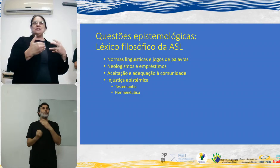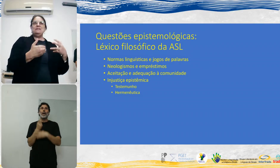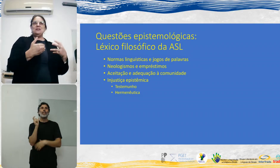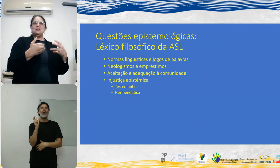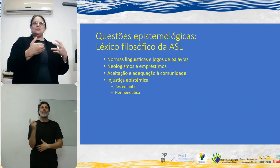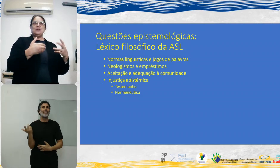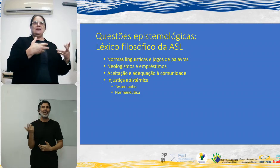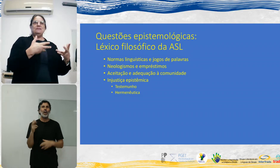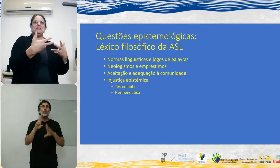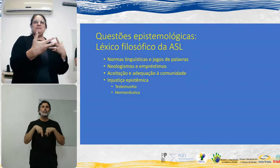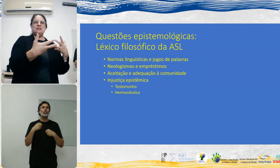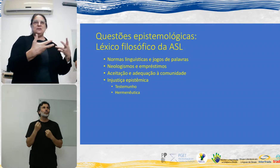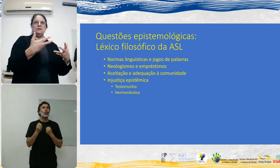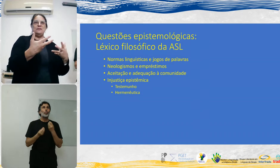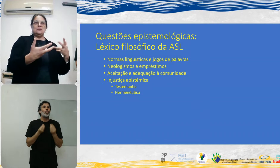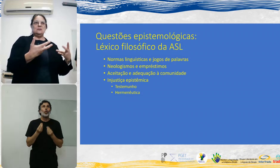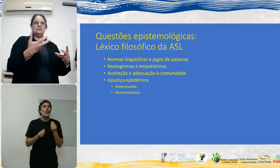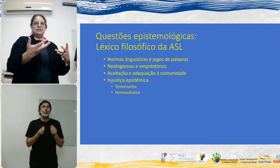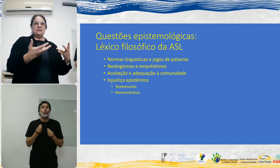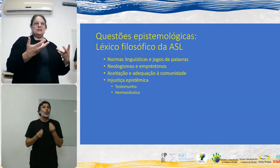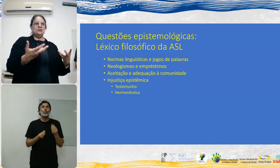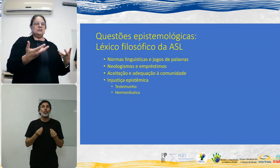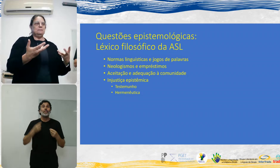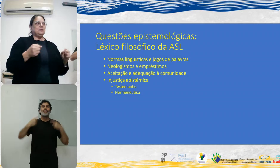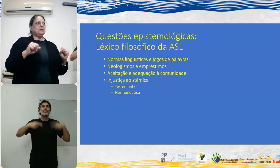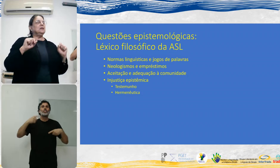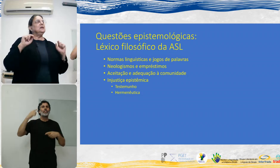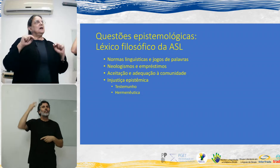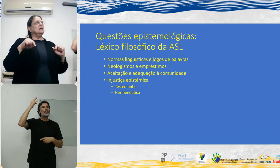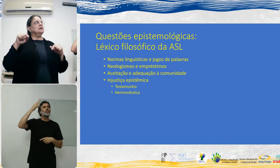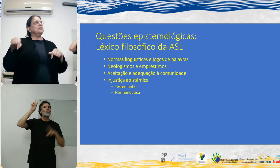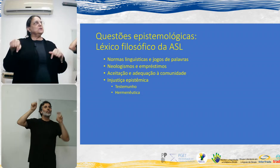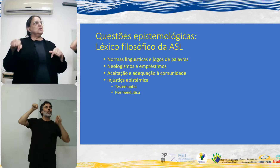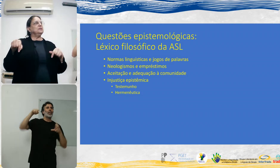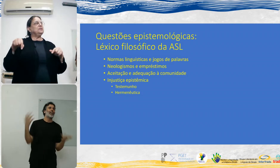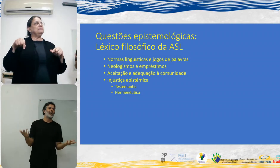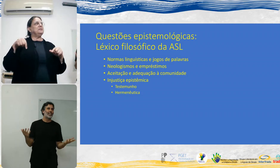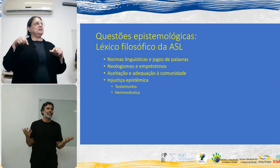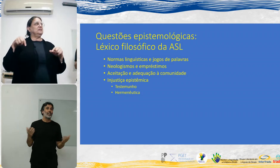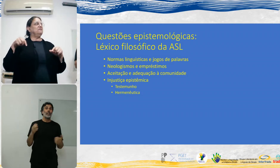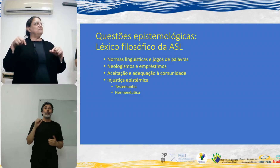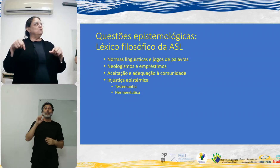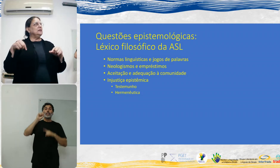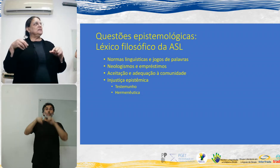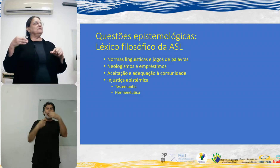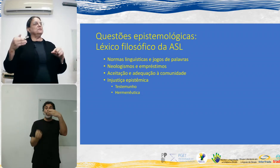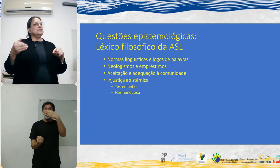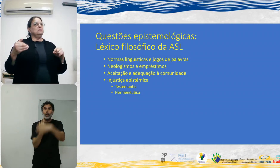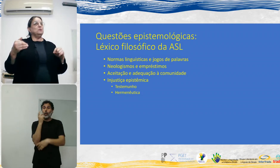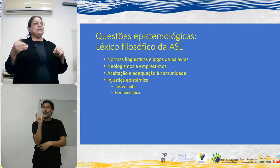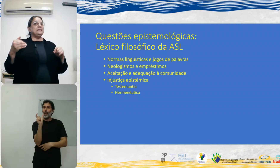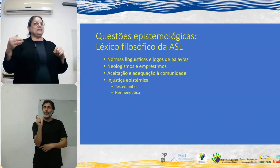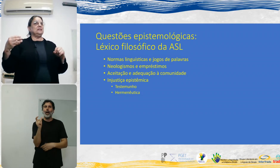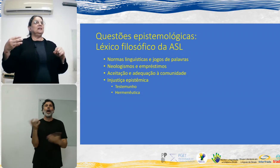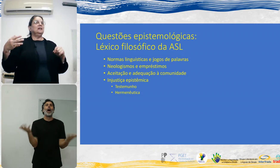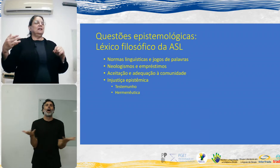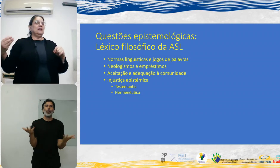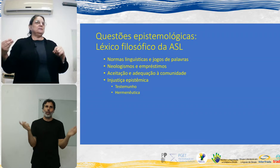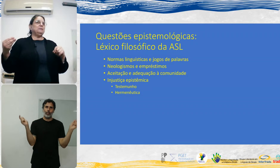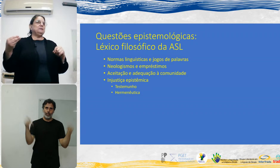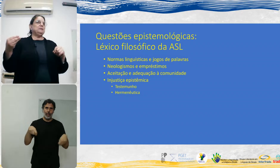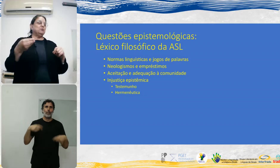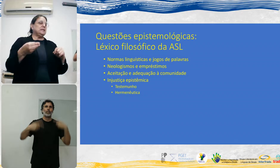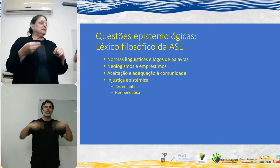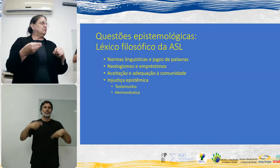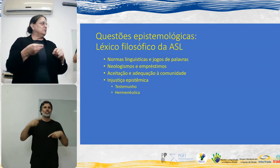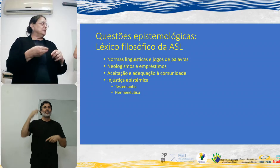more difficult to have these philosophical discussions about it. Another concept that is relatively recent that has